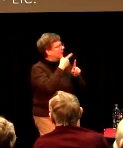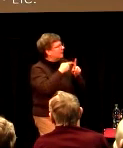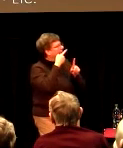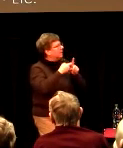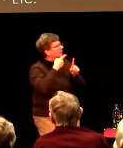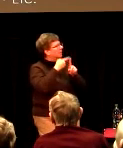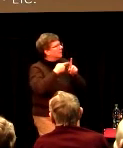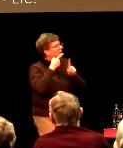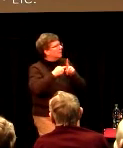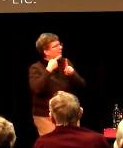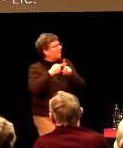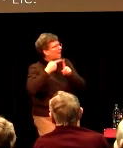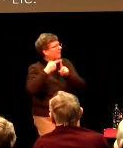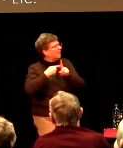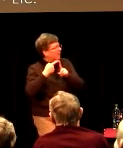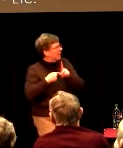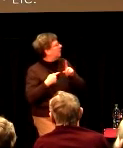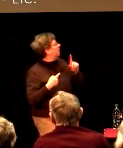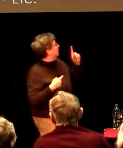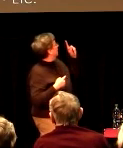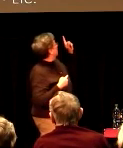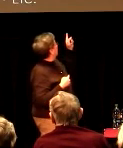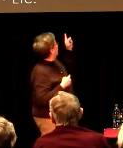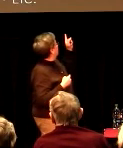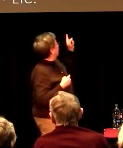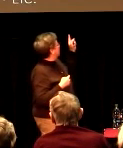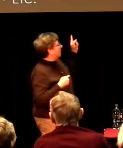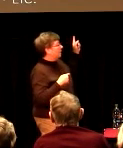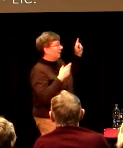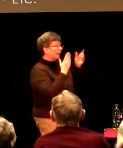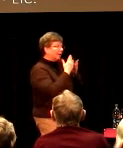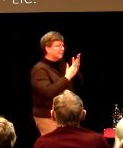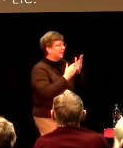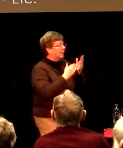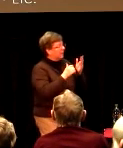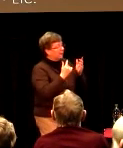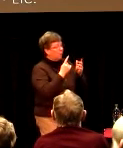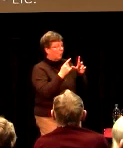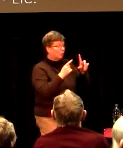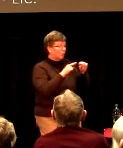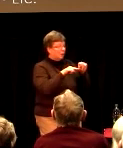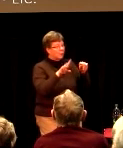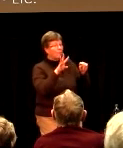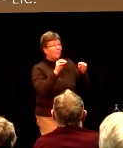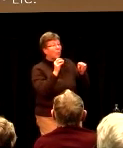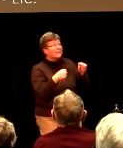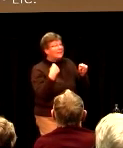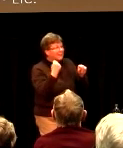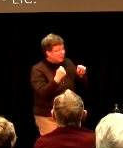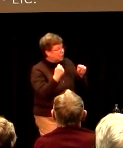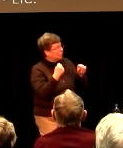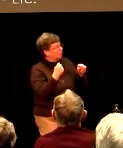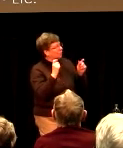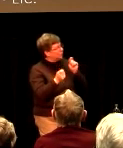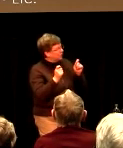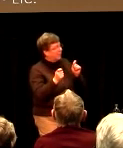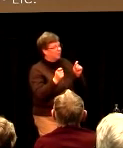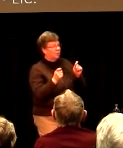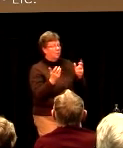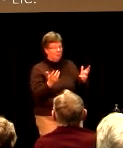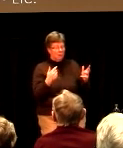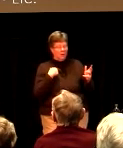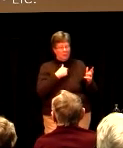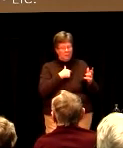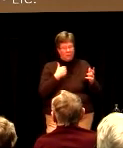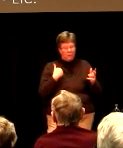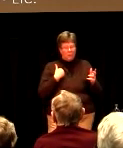Decadal oscillation tends to majorly change over 20 to 40 year periods. And so all of a sudden, we have